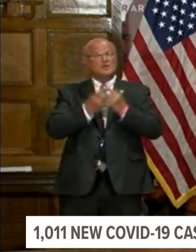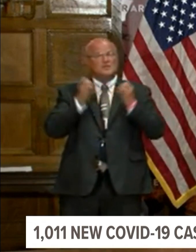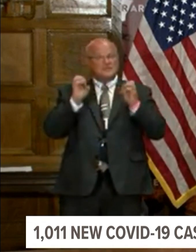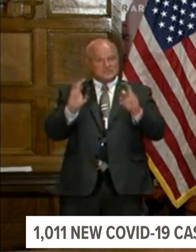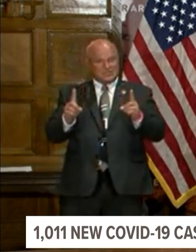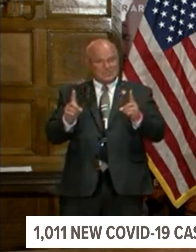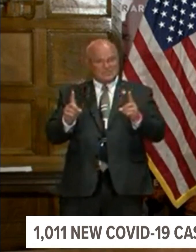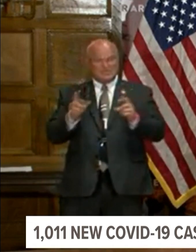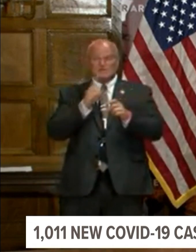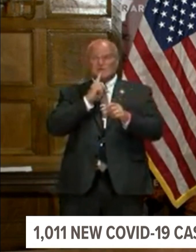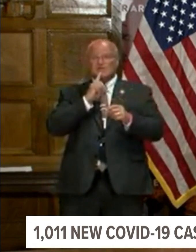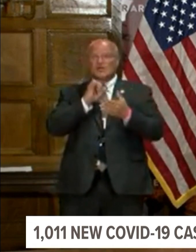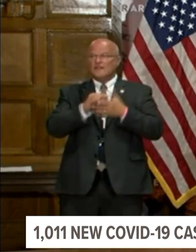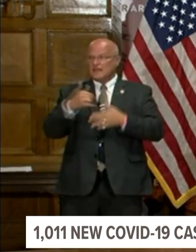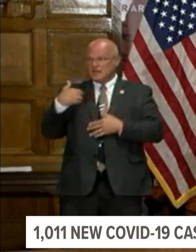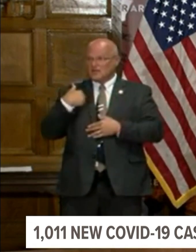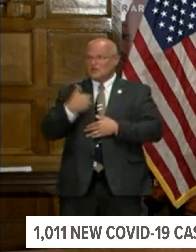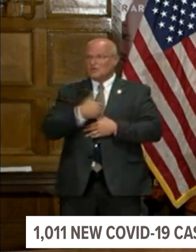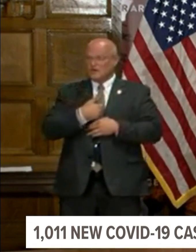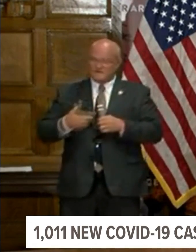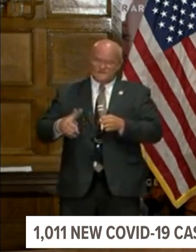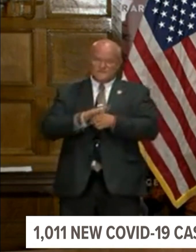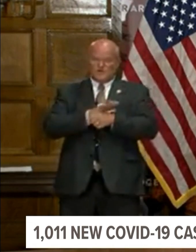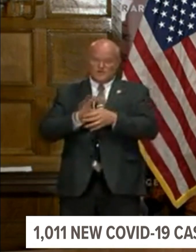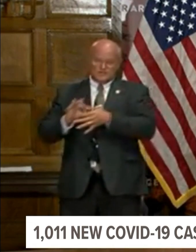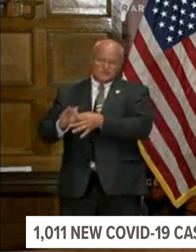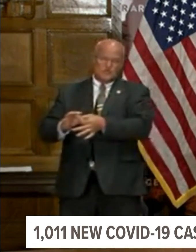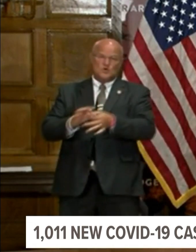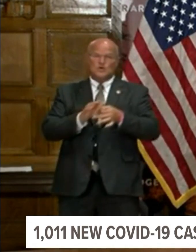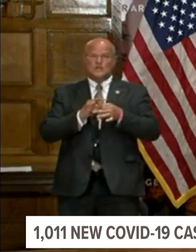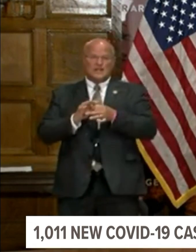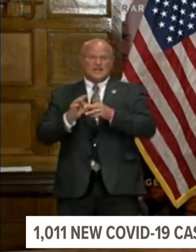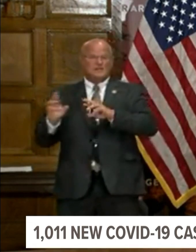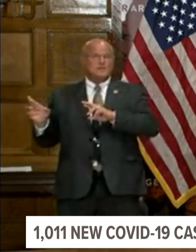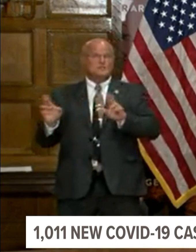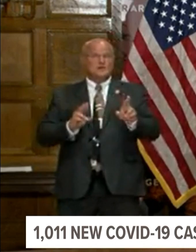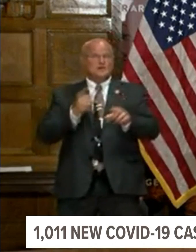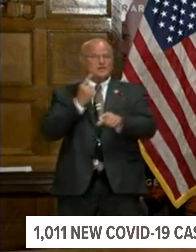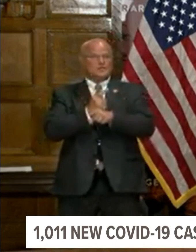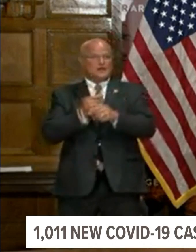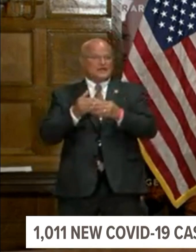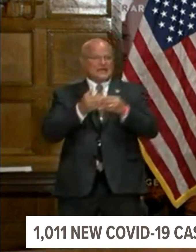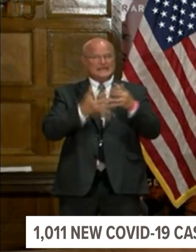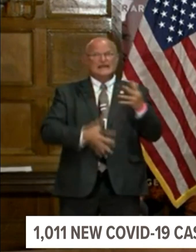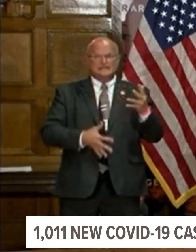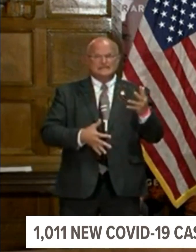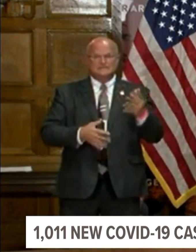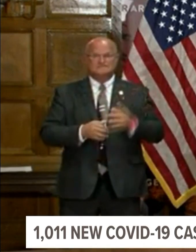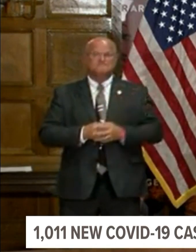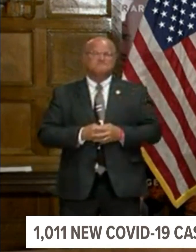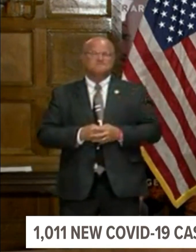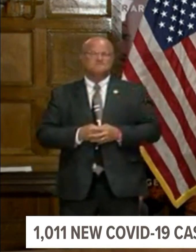of Education, to make sure that we're fully coordinated and prepared to give the right guidelines.